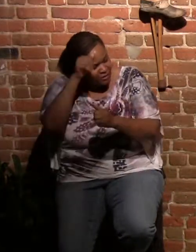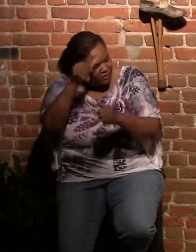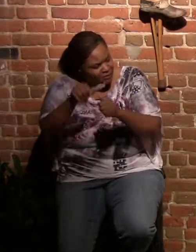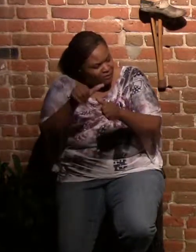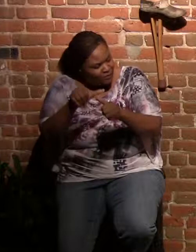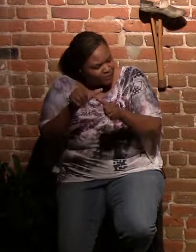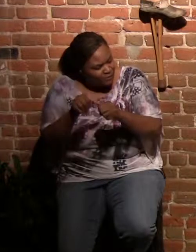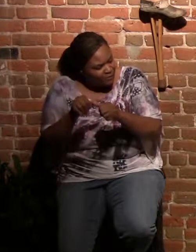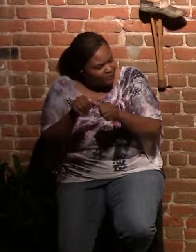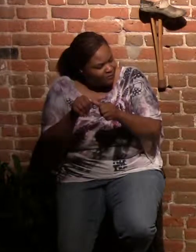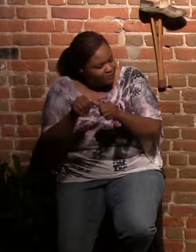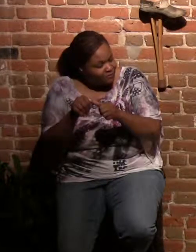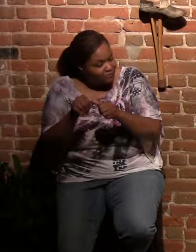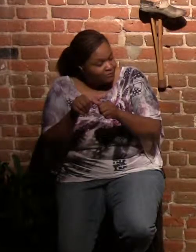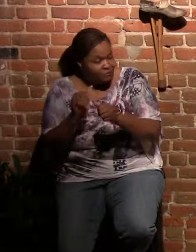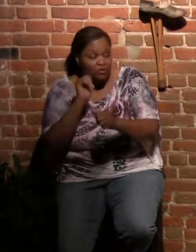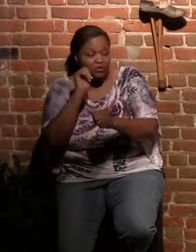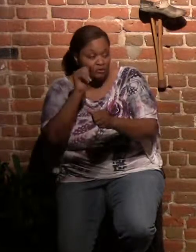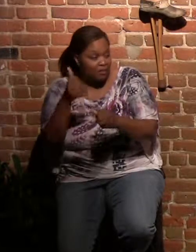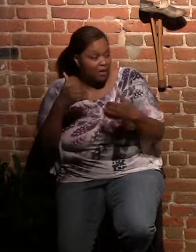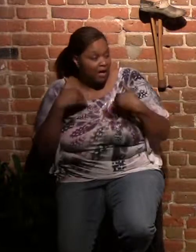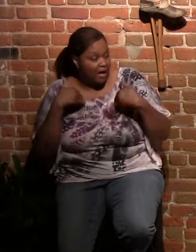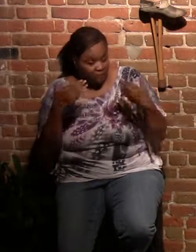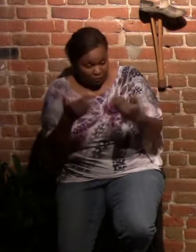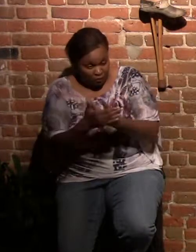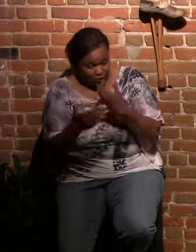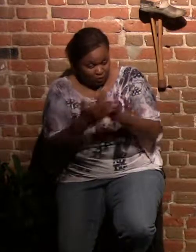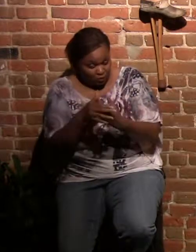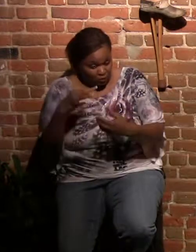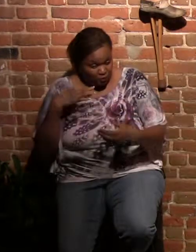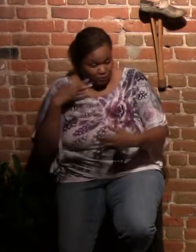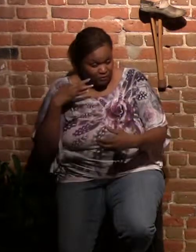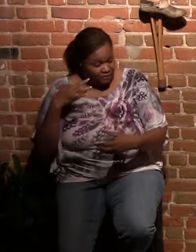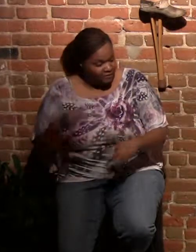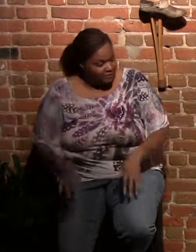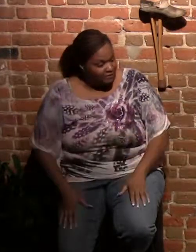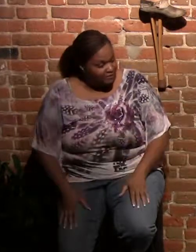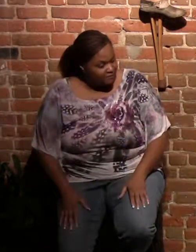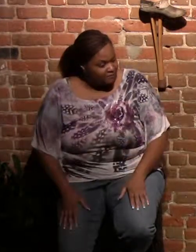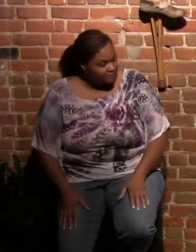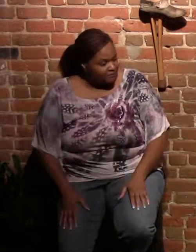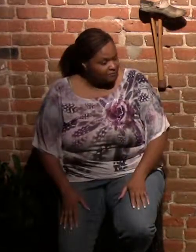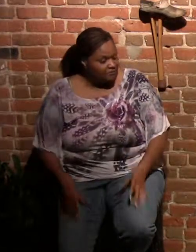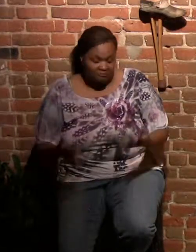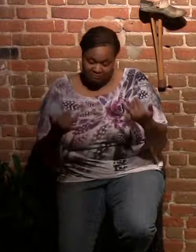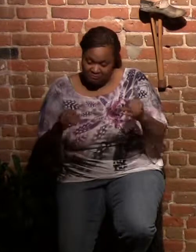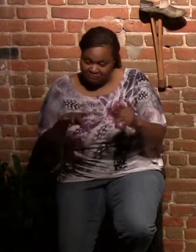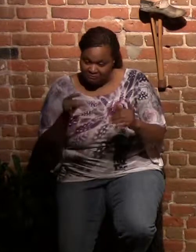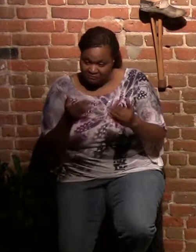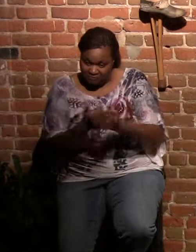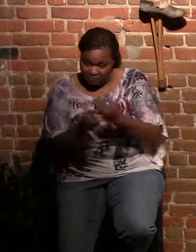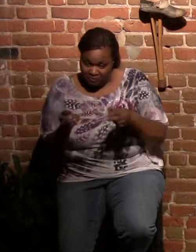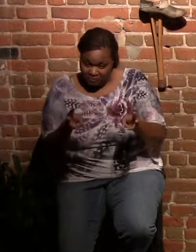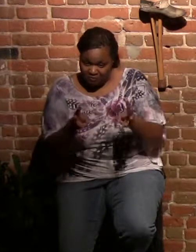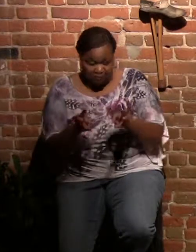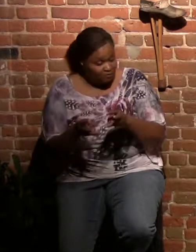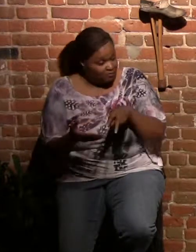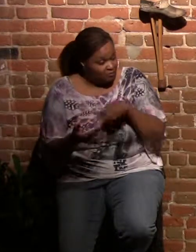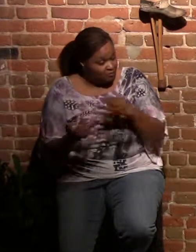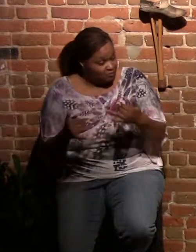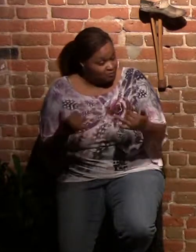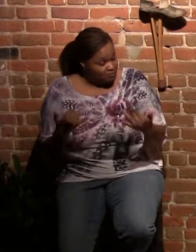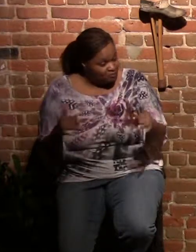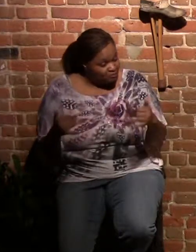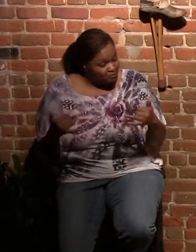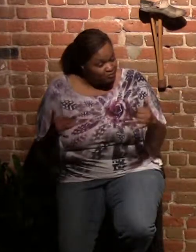brand new T-shirt coming out tomorrow. So again, we are finding different ways to play with the concept.